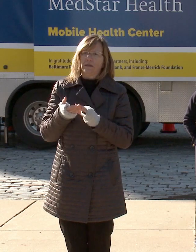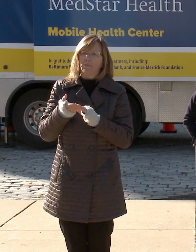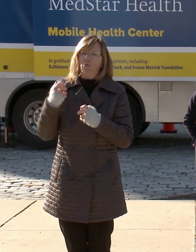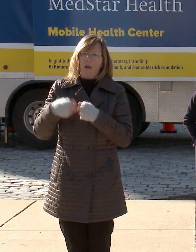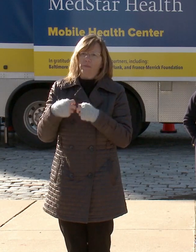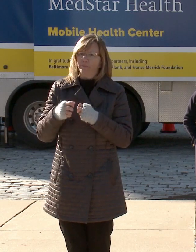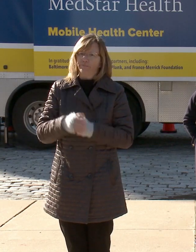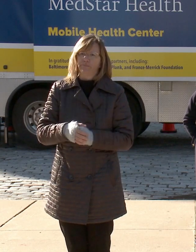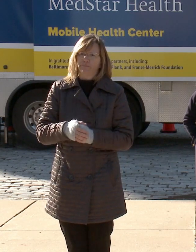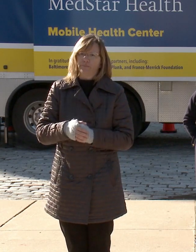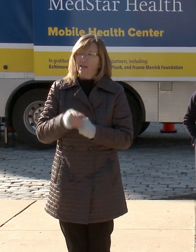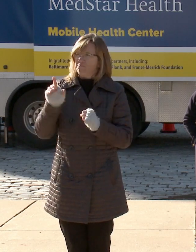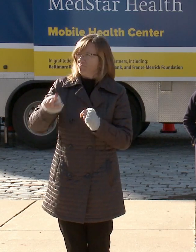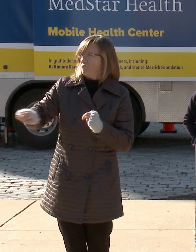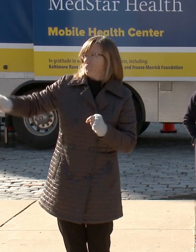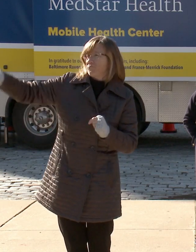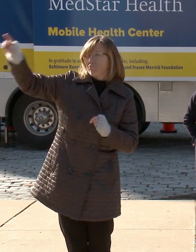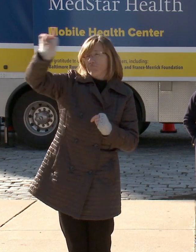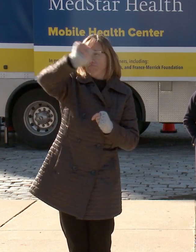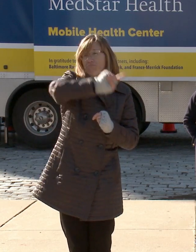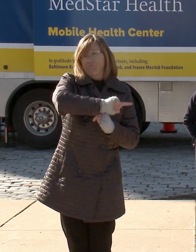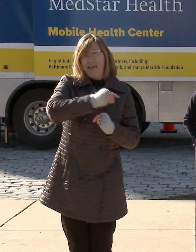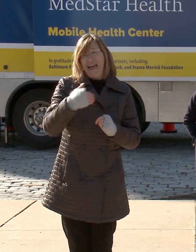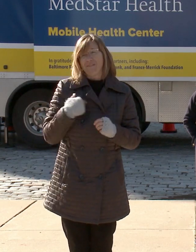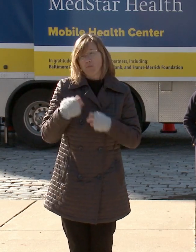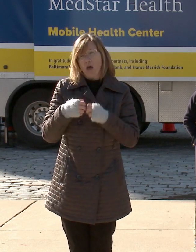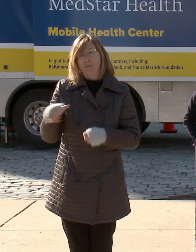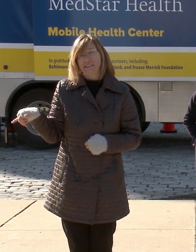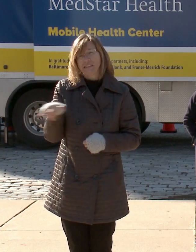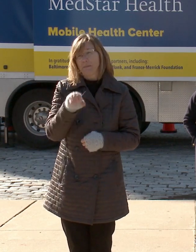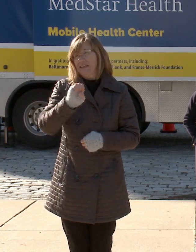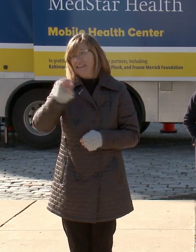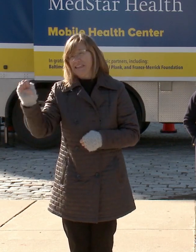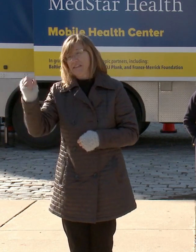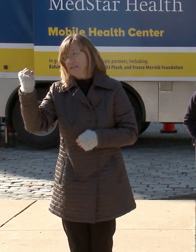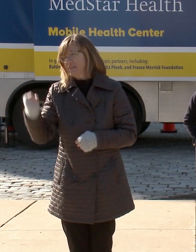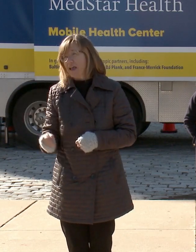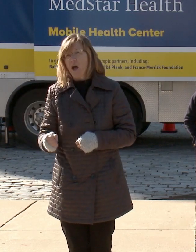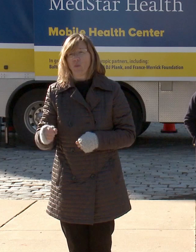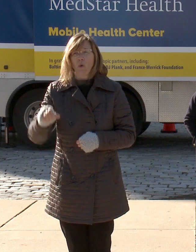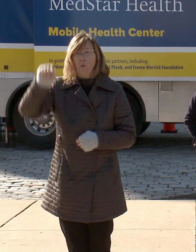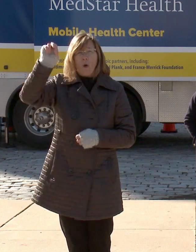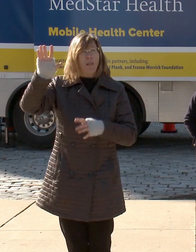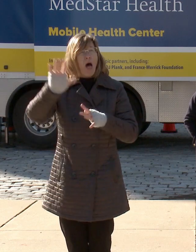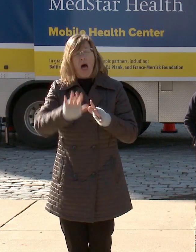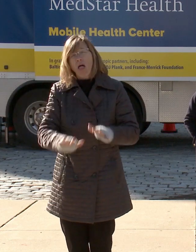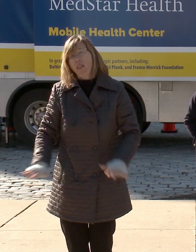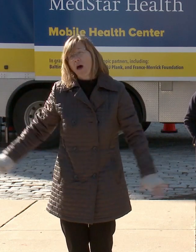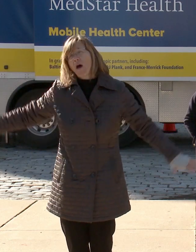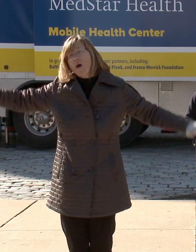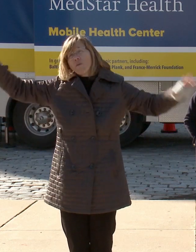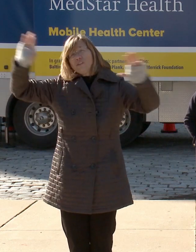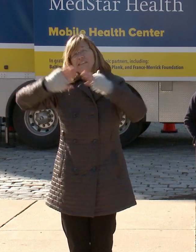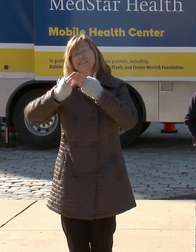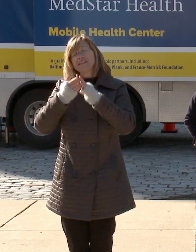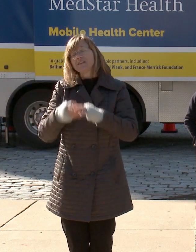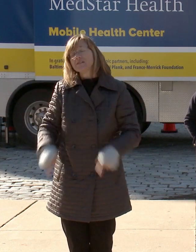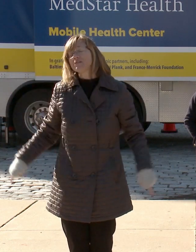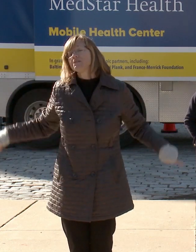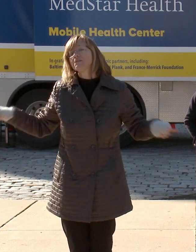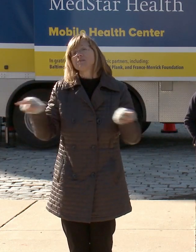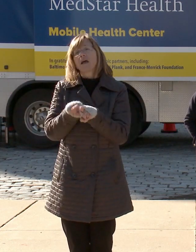with county leaders from the Eastern Shore and Southern Maryland who all were complaining about the same exact thing, the